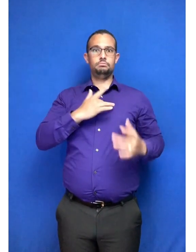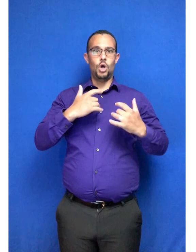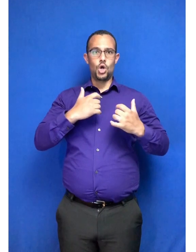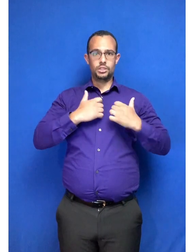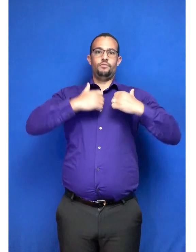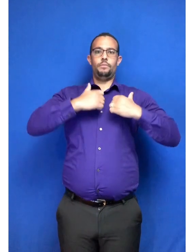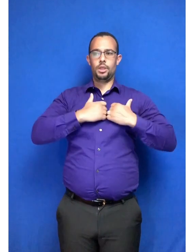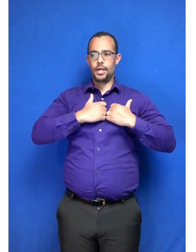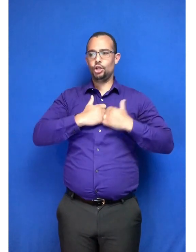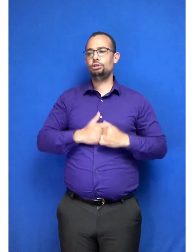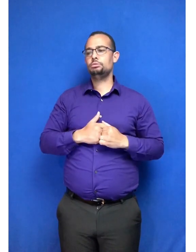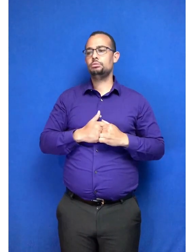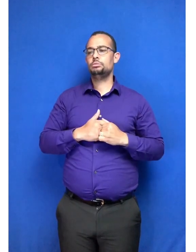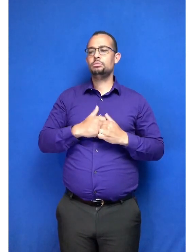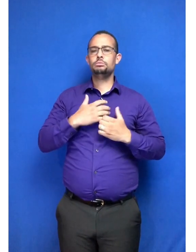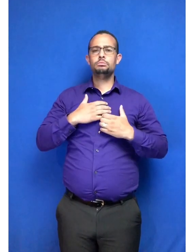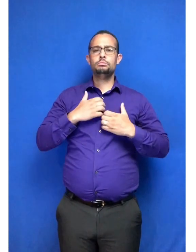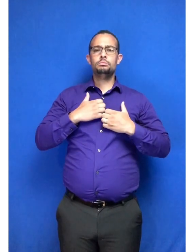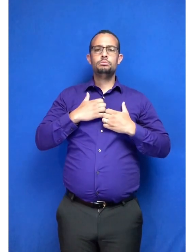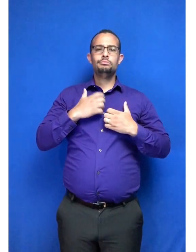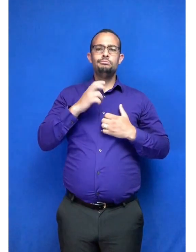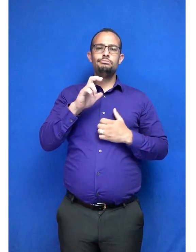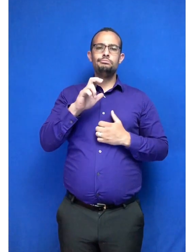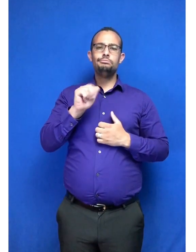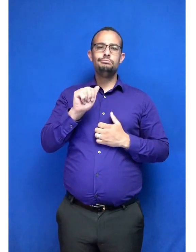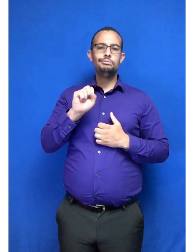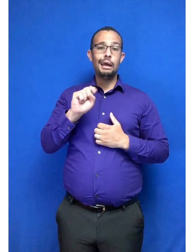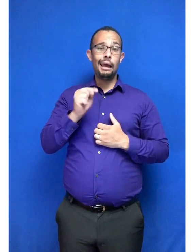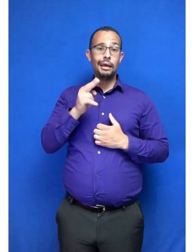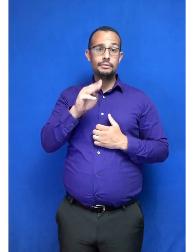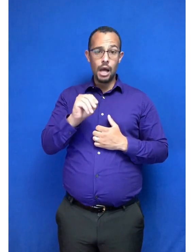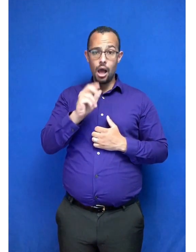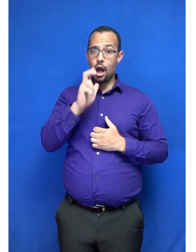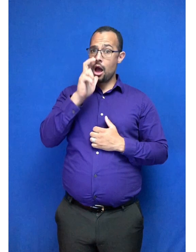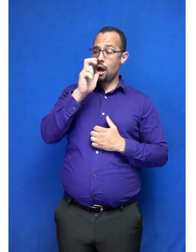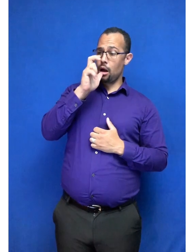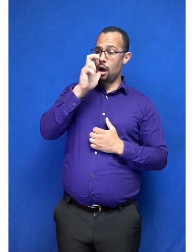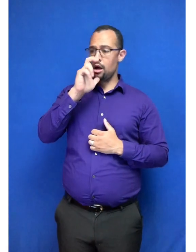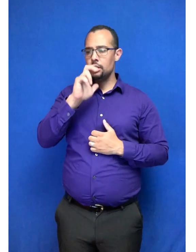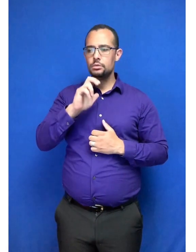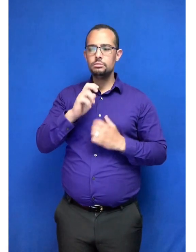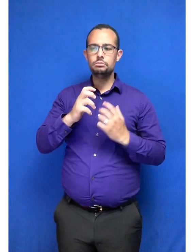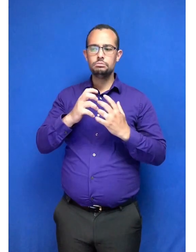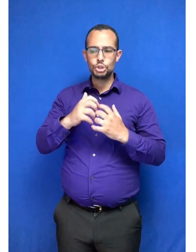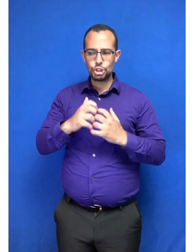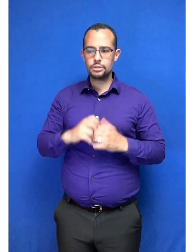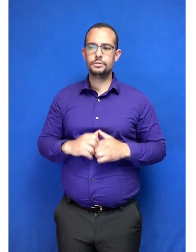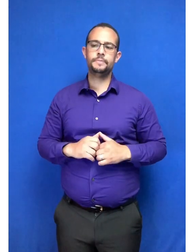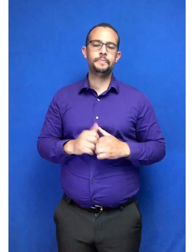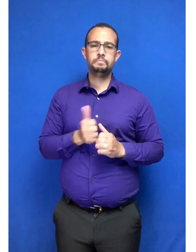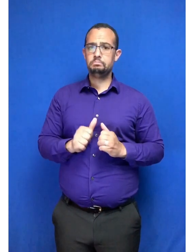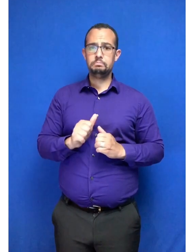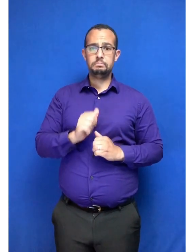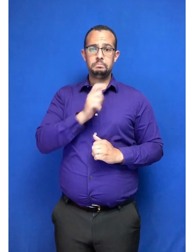female sanitation napkins, and personal and any sentimental religious items.